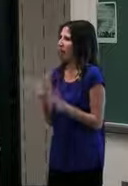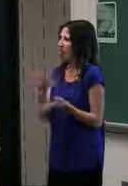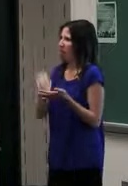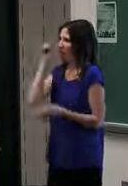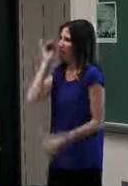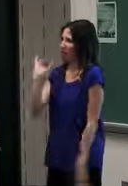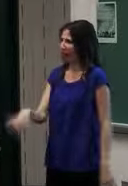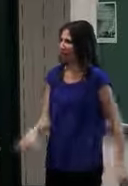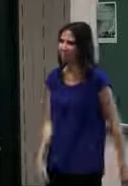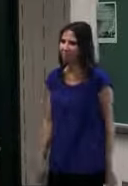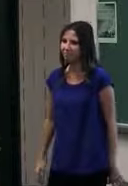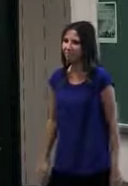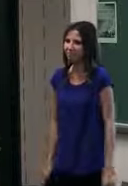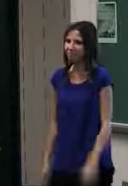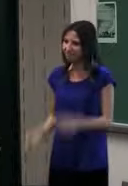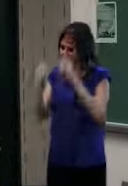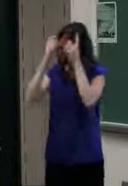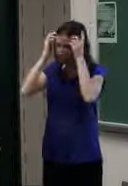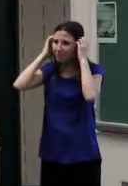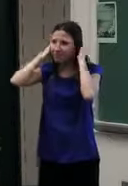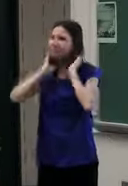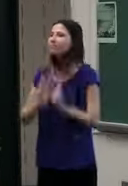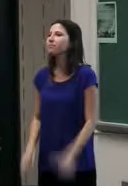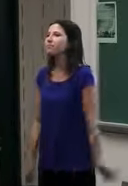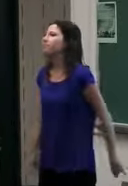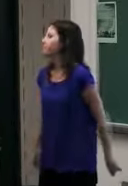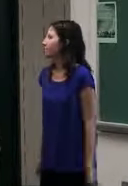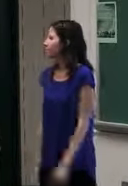learned that. So,